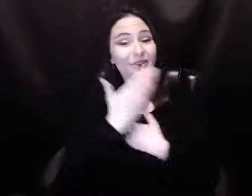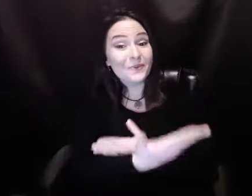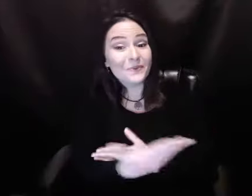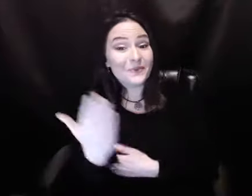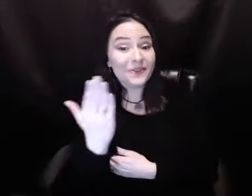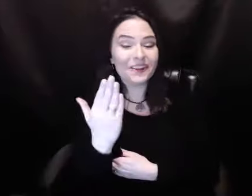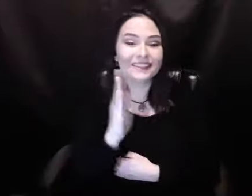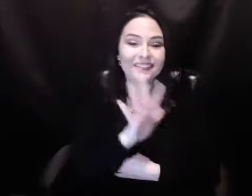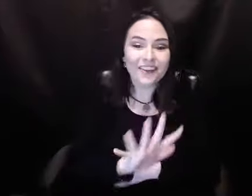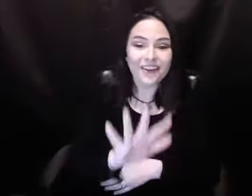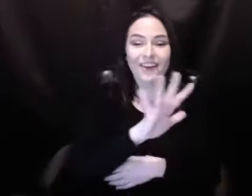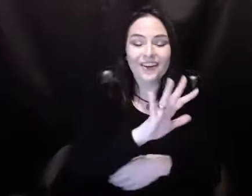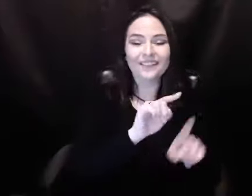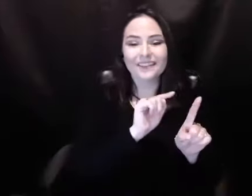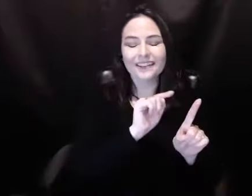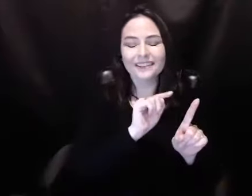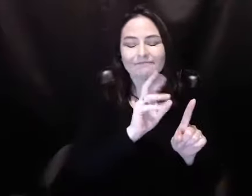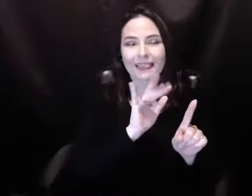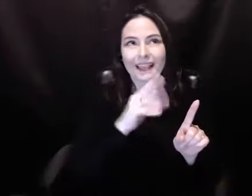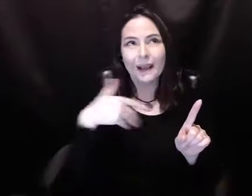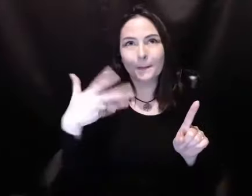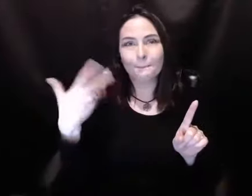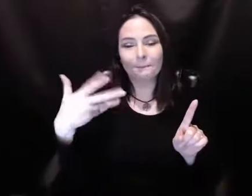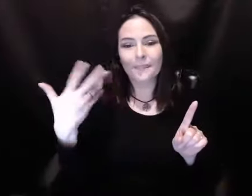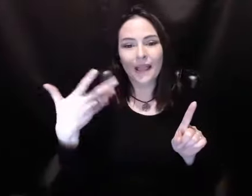We will unmute you. Thanks.